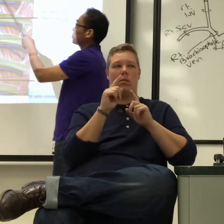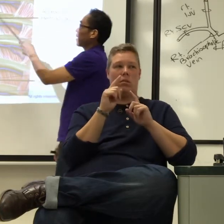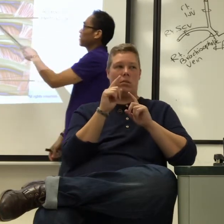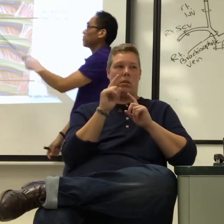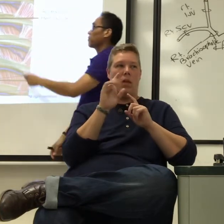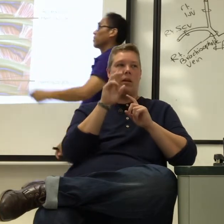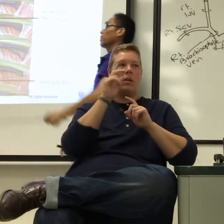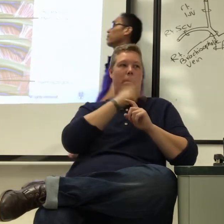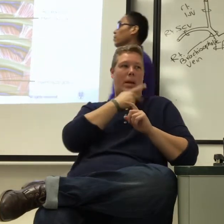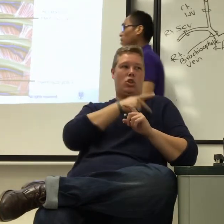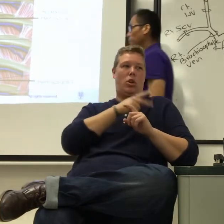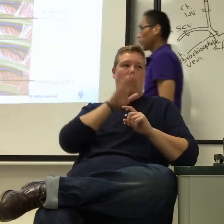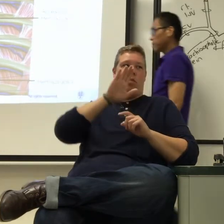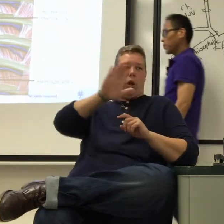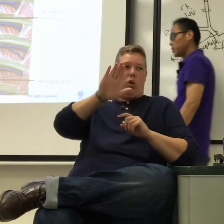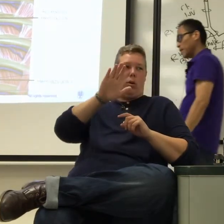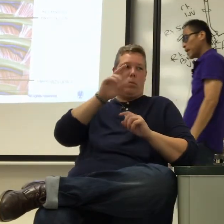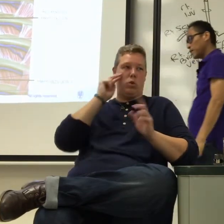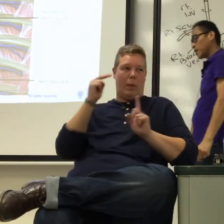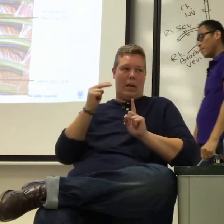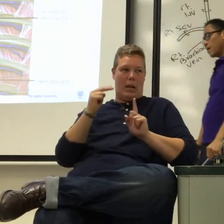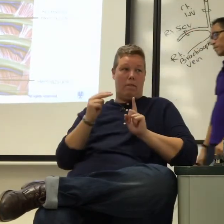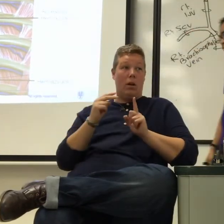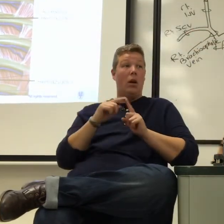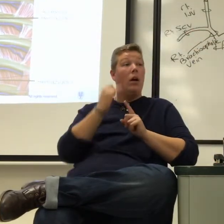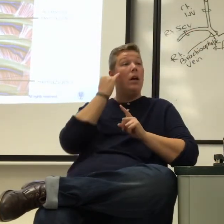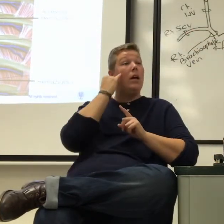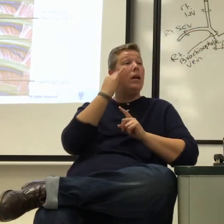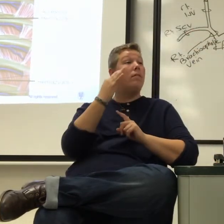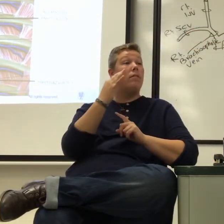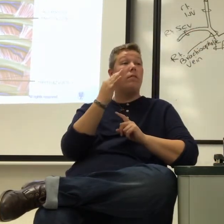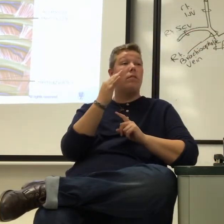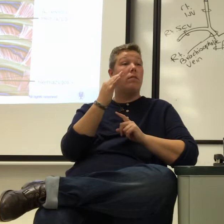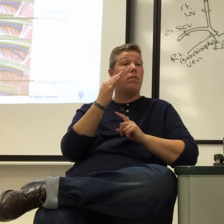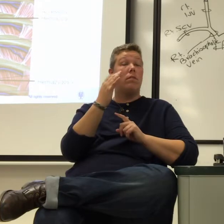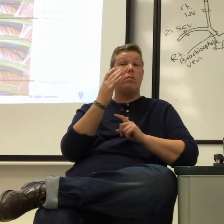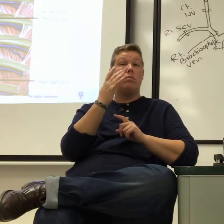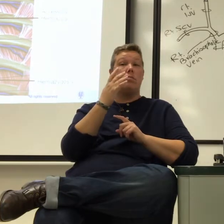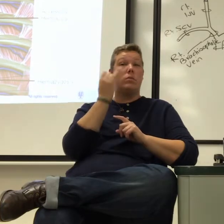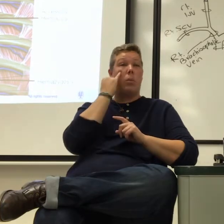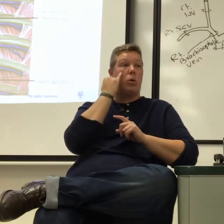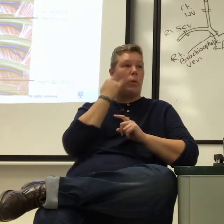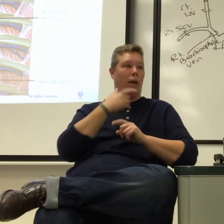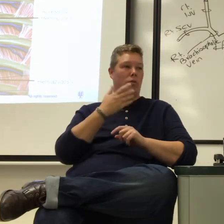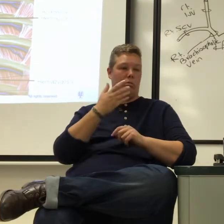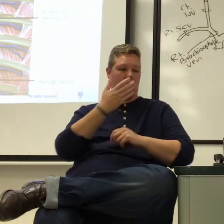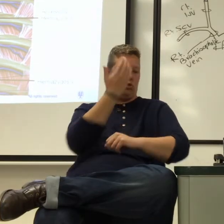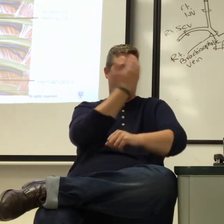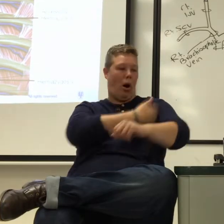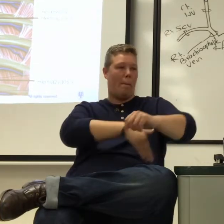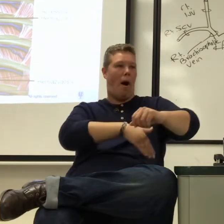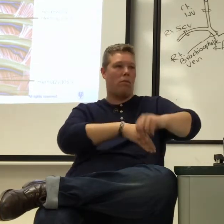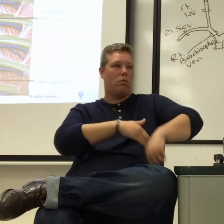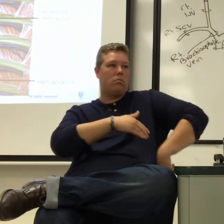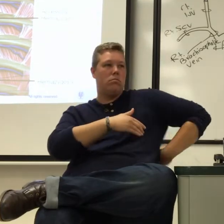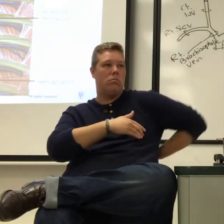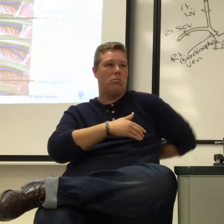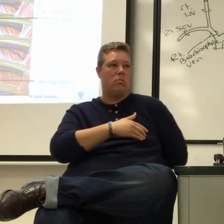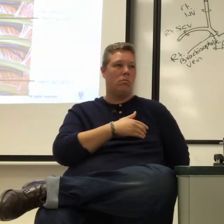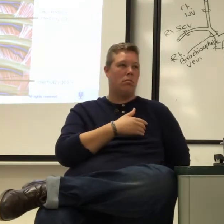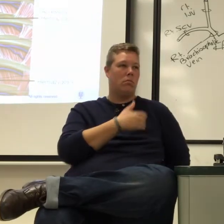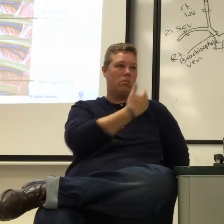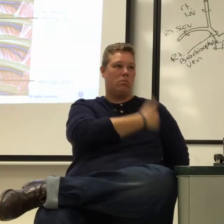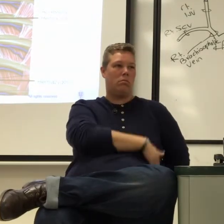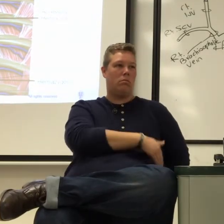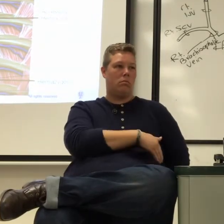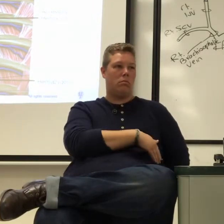patient's perspective. What if for some reason you had to chop off your left arm? And the doctor looks at you, yeah, we're going to chop